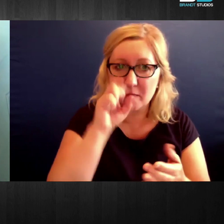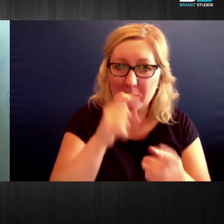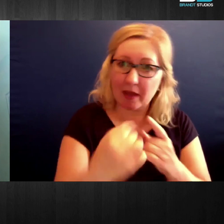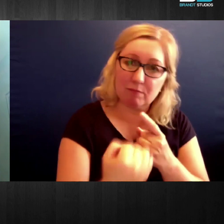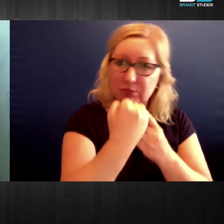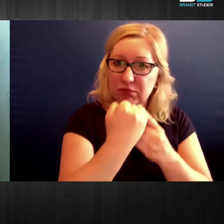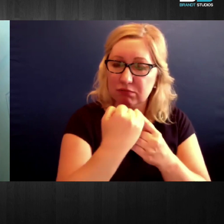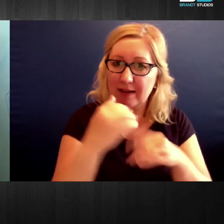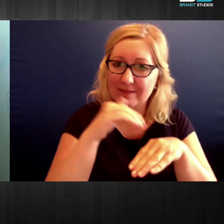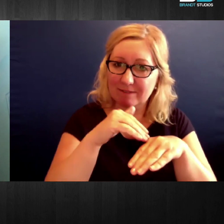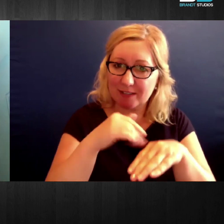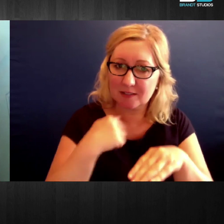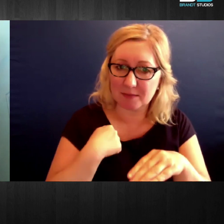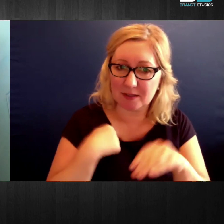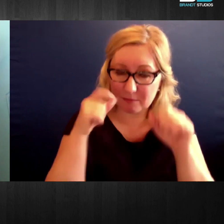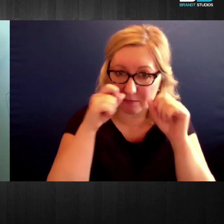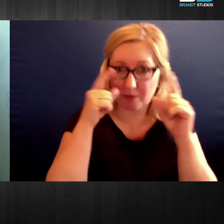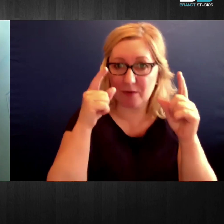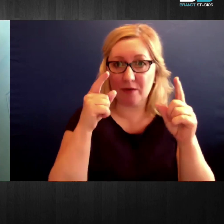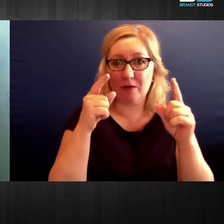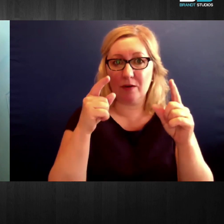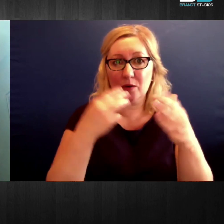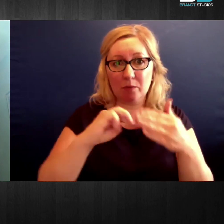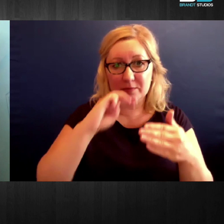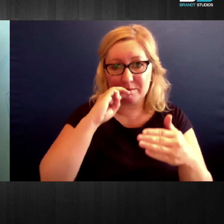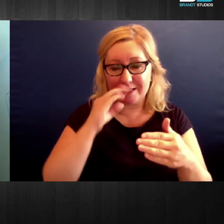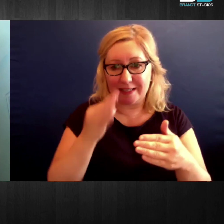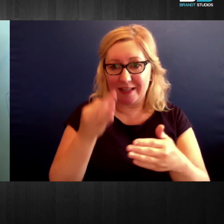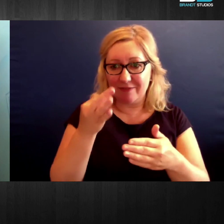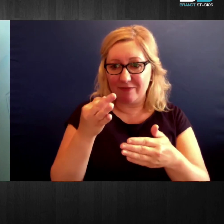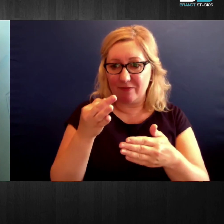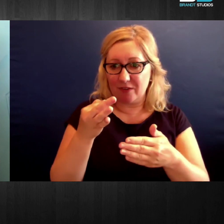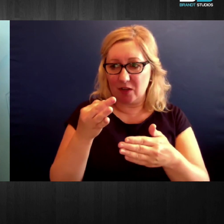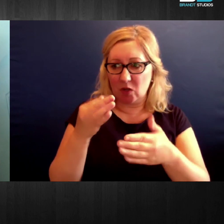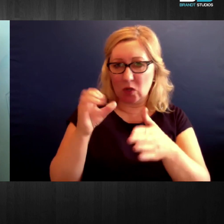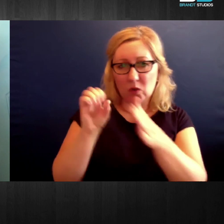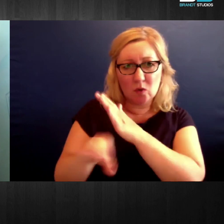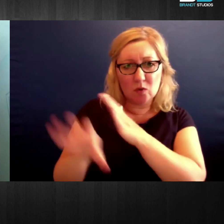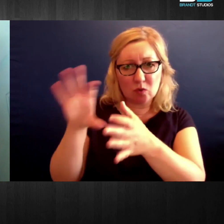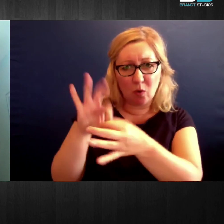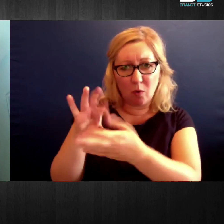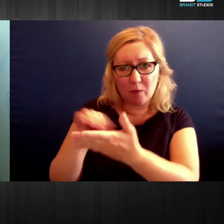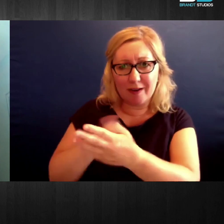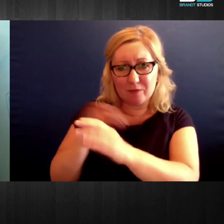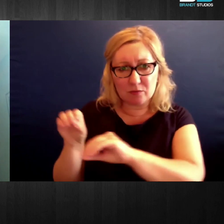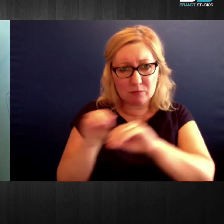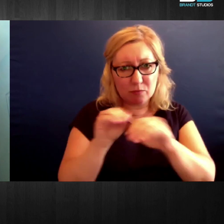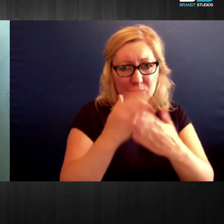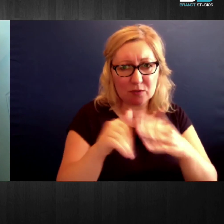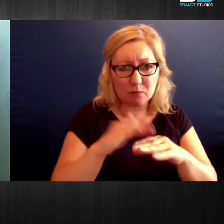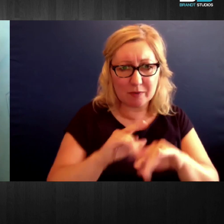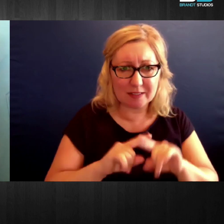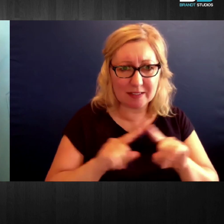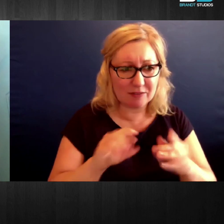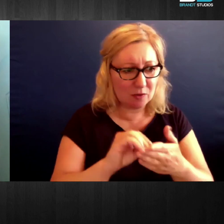be displaced from your home and to, I suppose, to be on a journey that you didn't know where it was going to end, and that kind